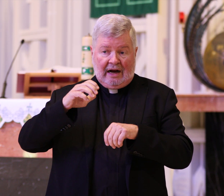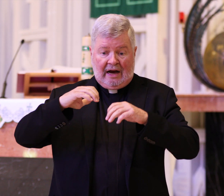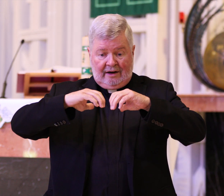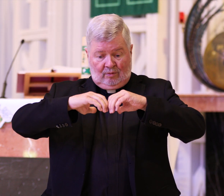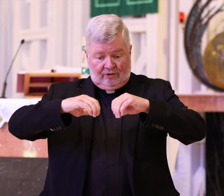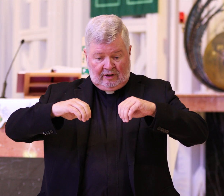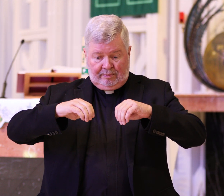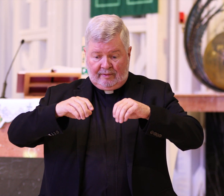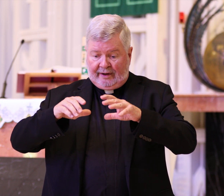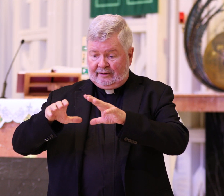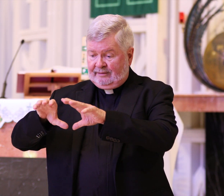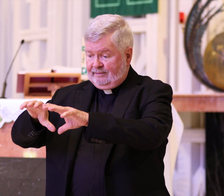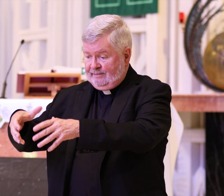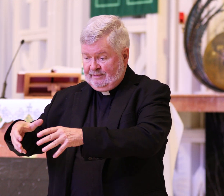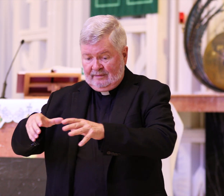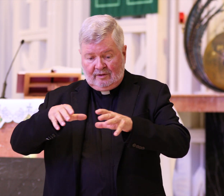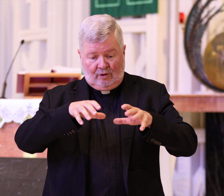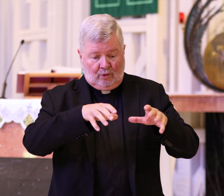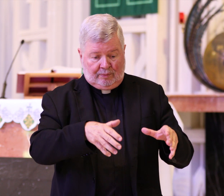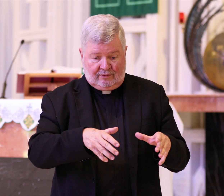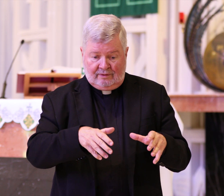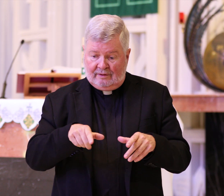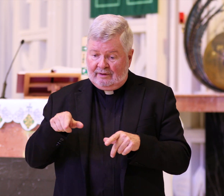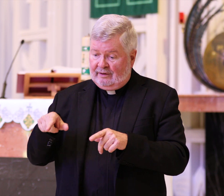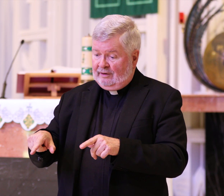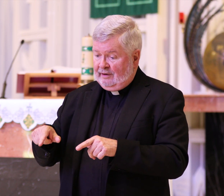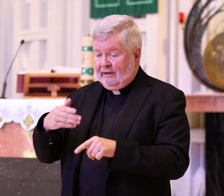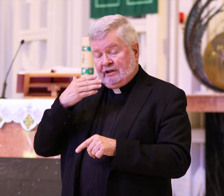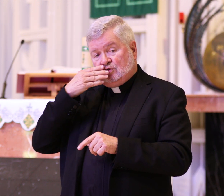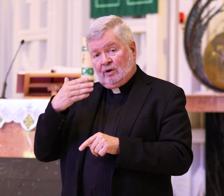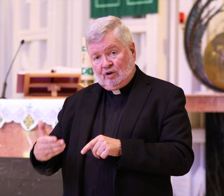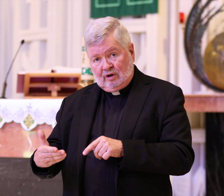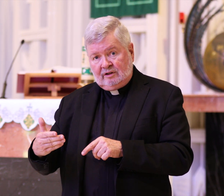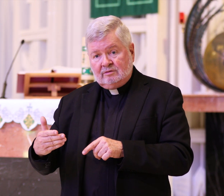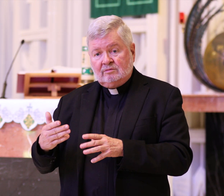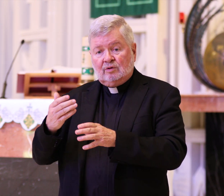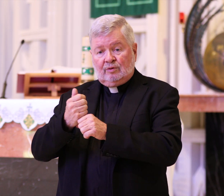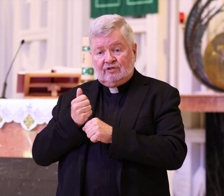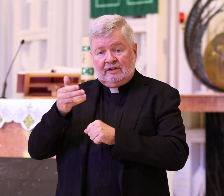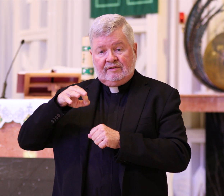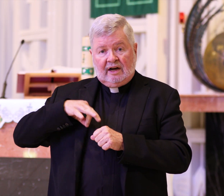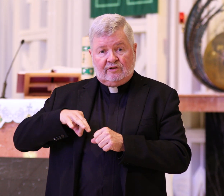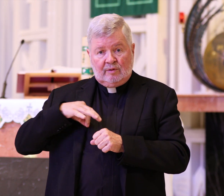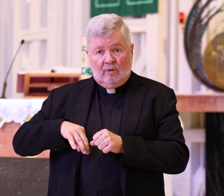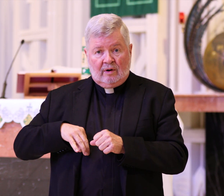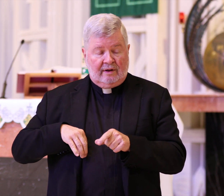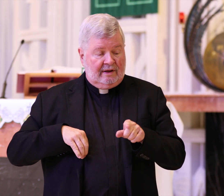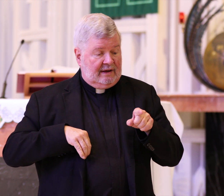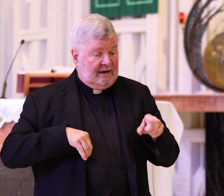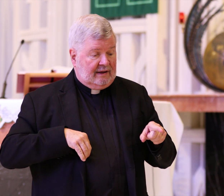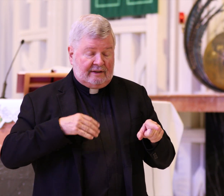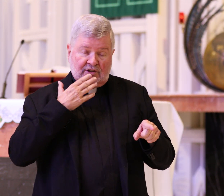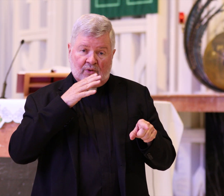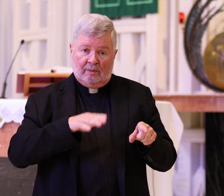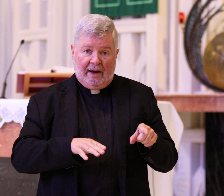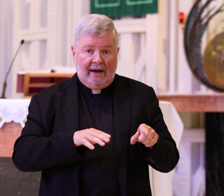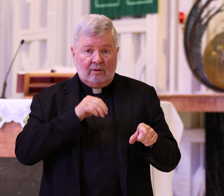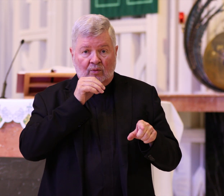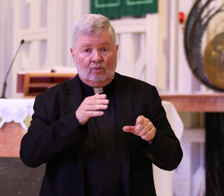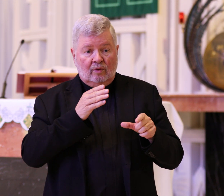God will separate the groups. And these who are good will receive God's reward. And these who are bad will